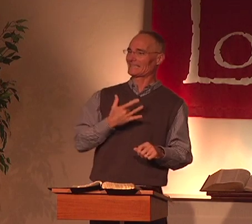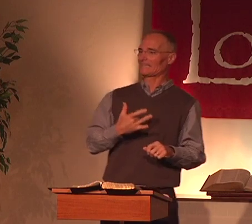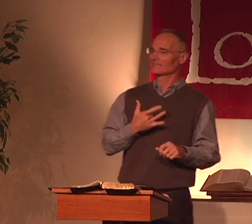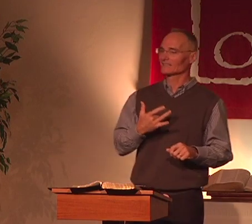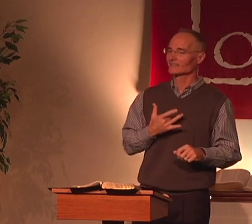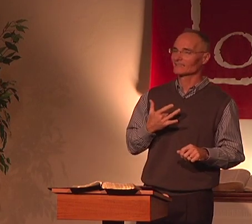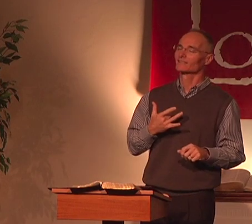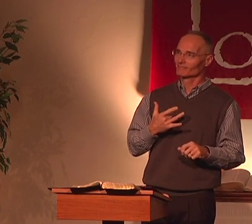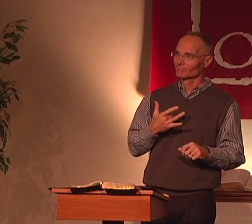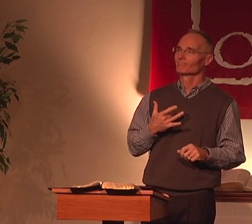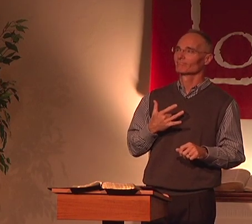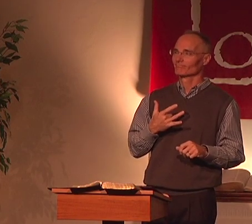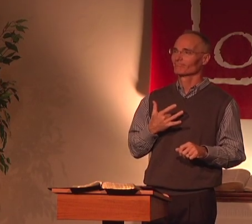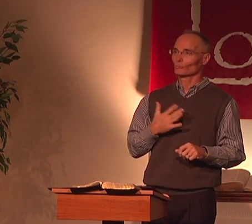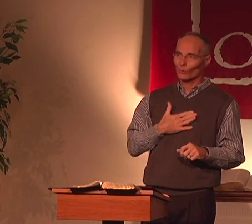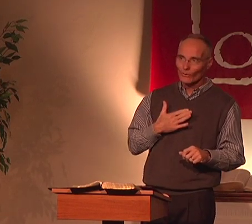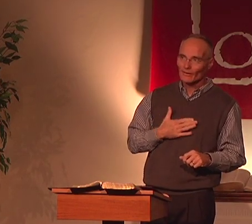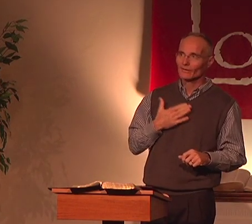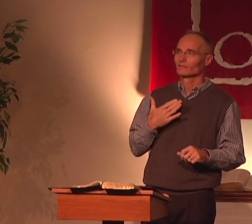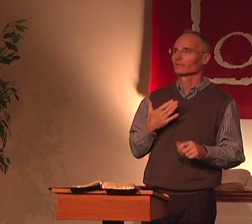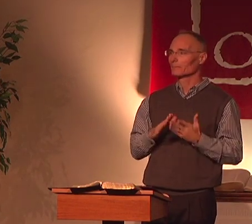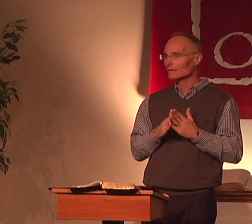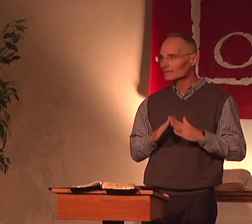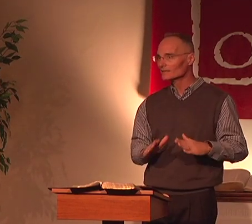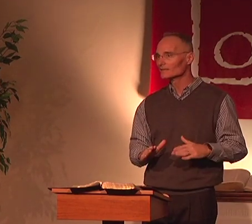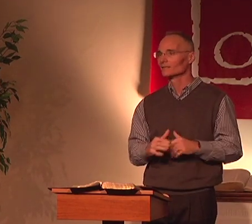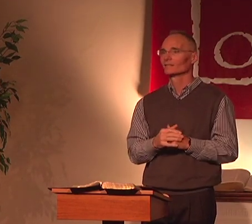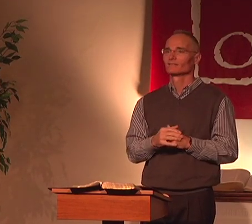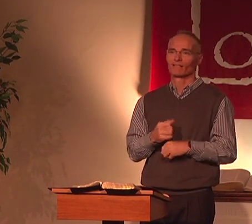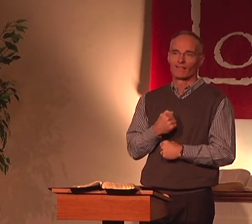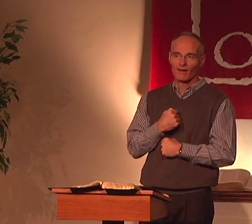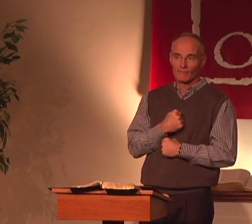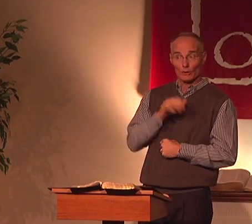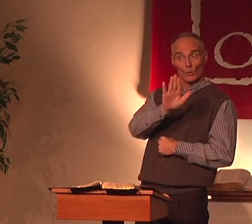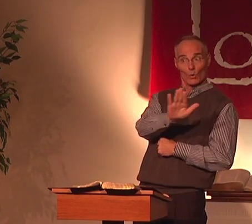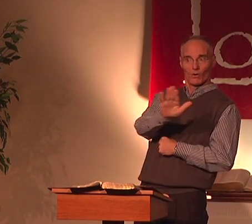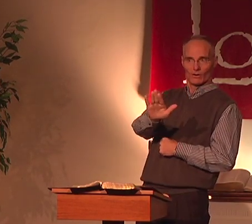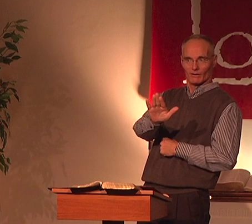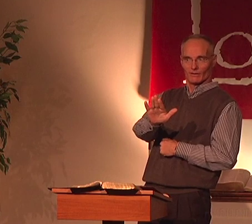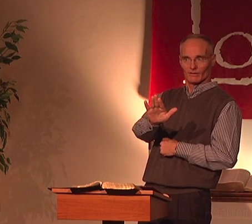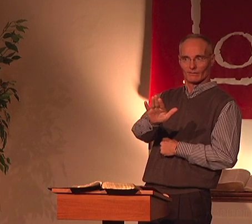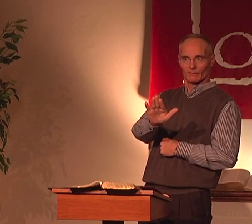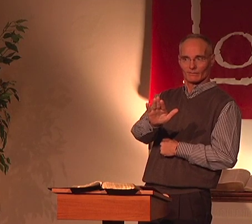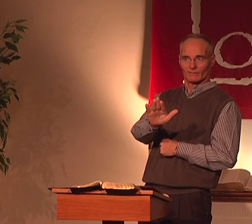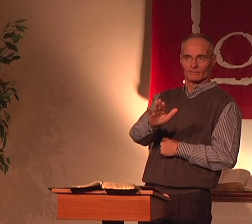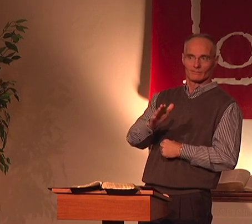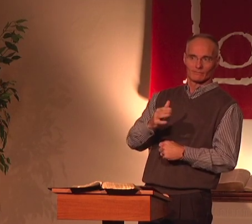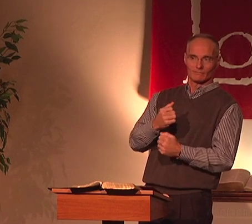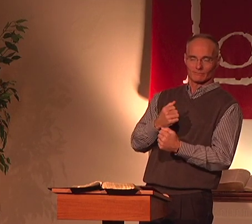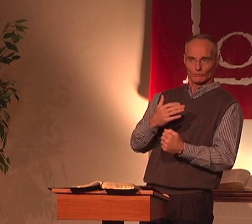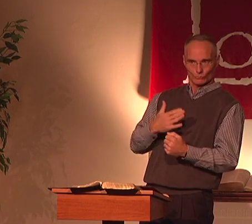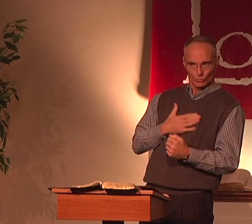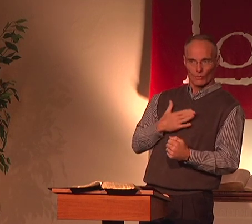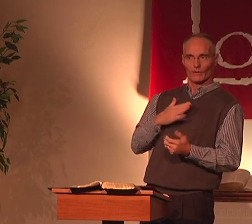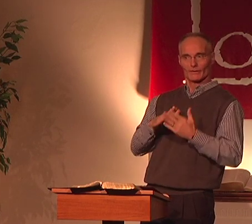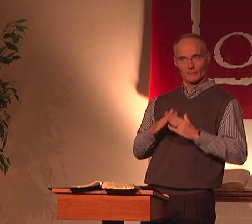Do they Sense The joy The peace The love Your Joy Peace And love